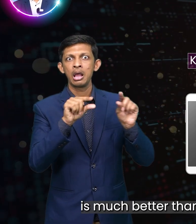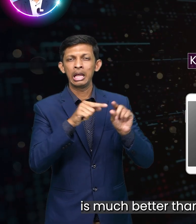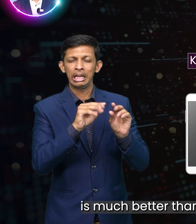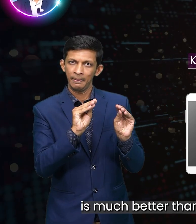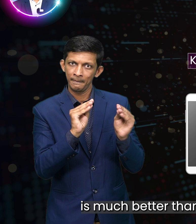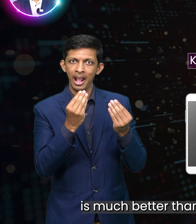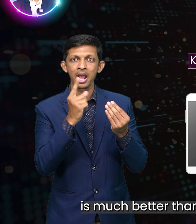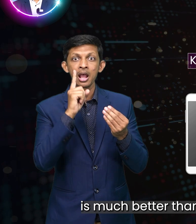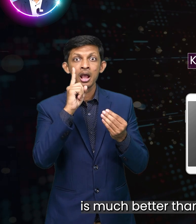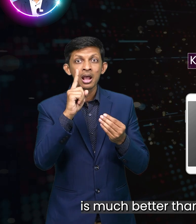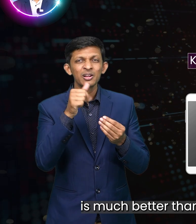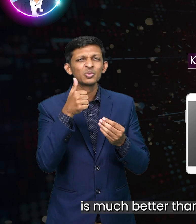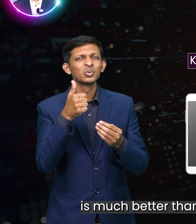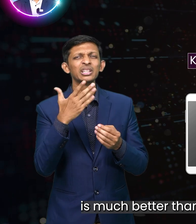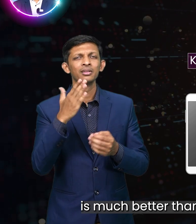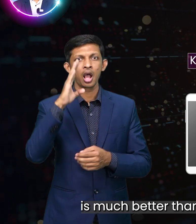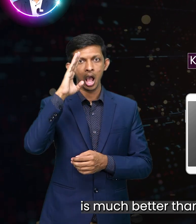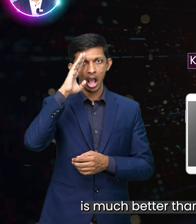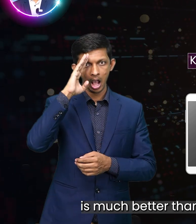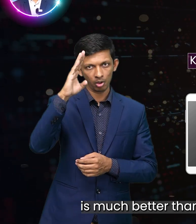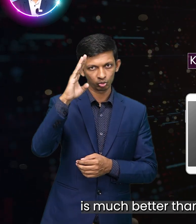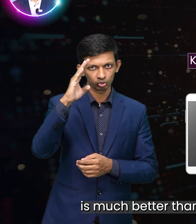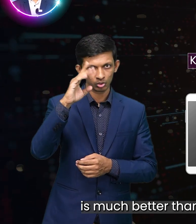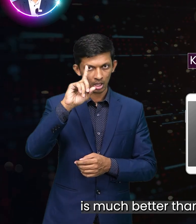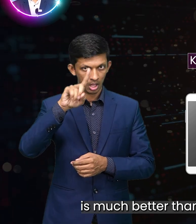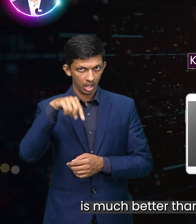Is much better than, hey, wanna meet up tomorrow?